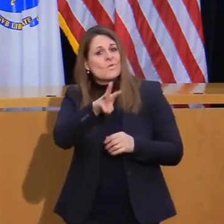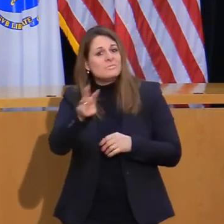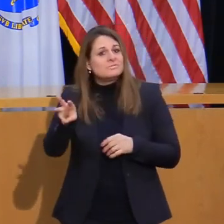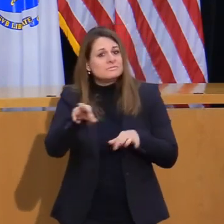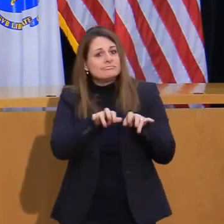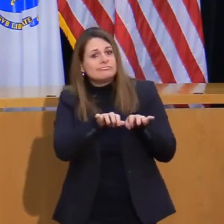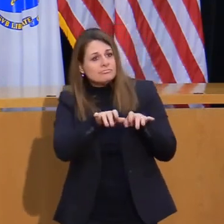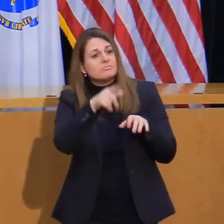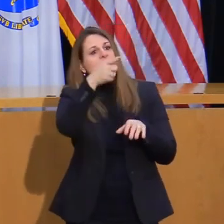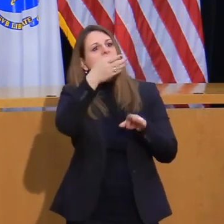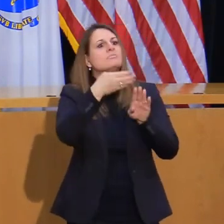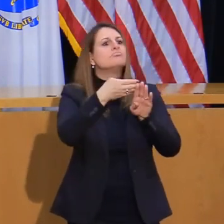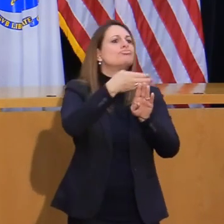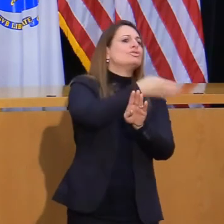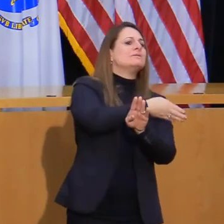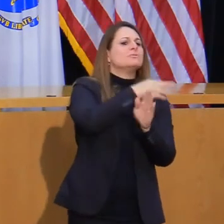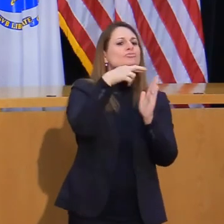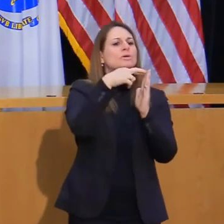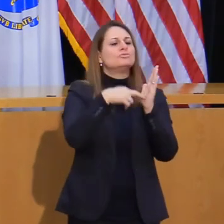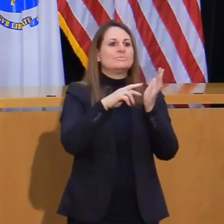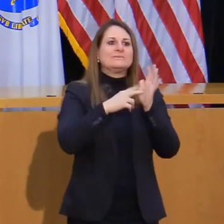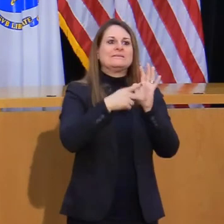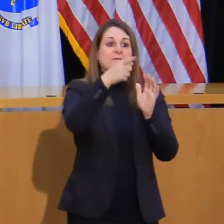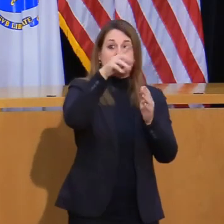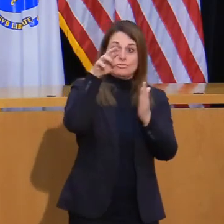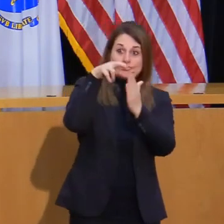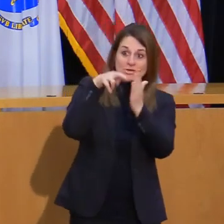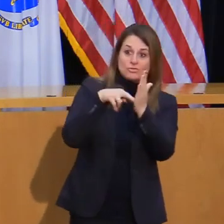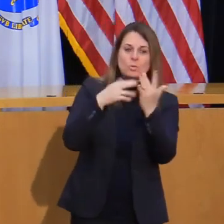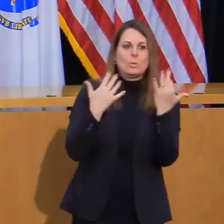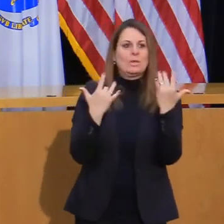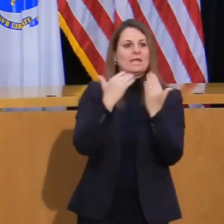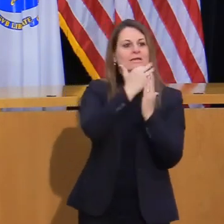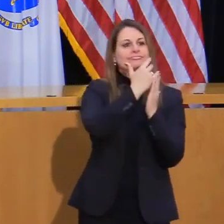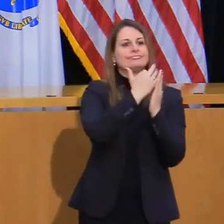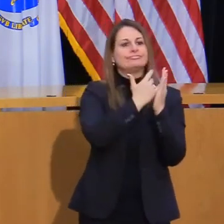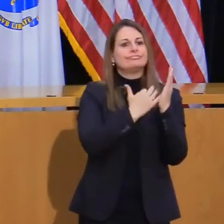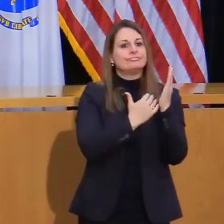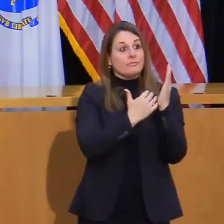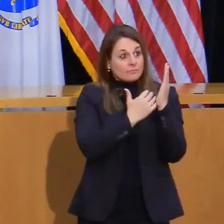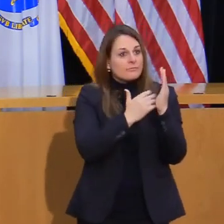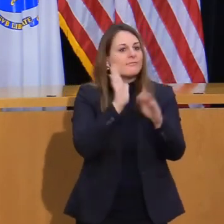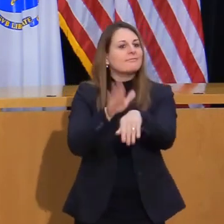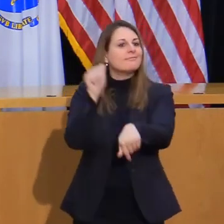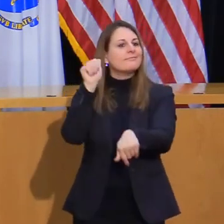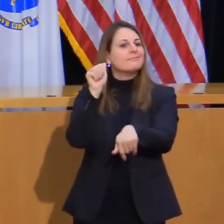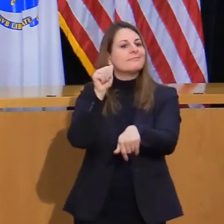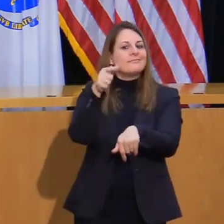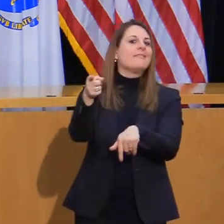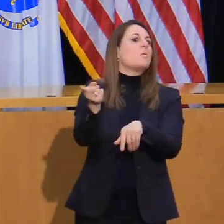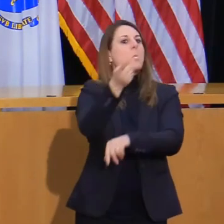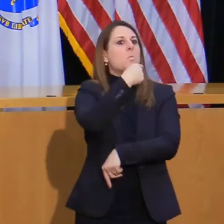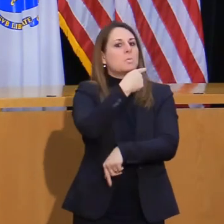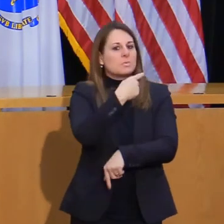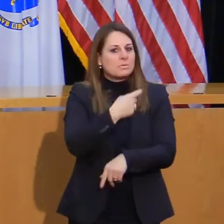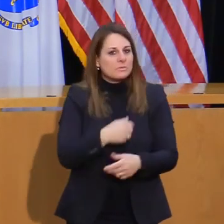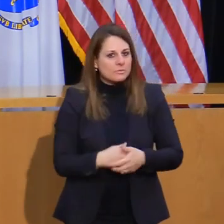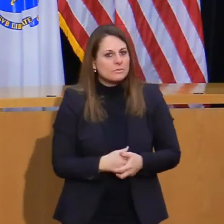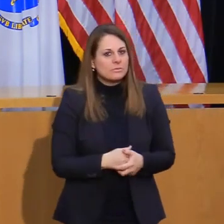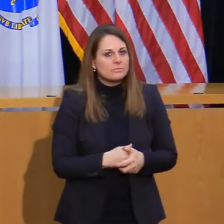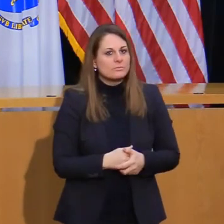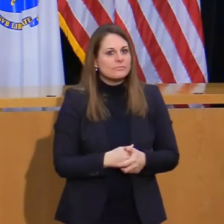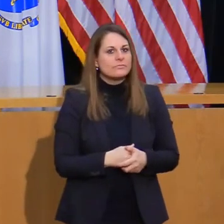and we've reached important milestones that demonstrate very significant progress, like over 1 million people here in the Commonwealth being